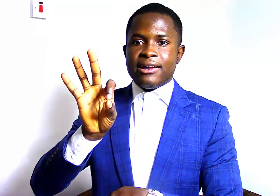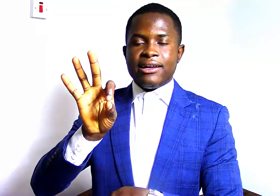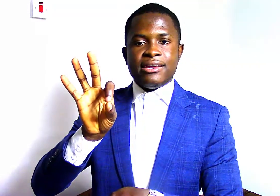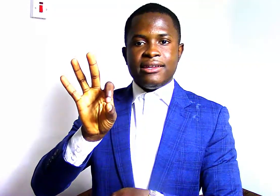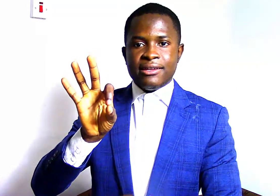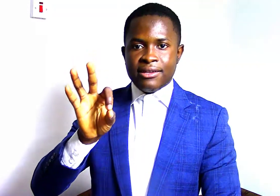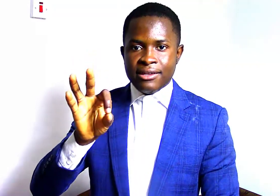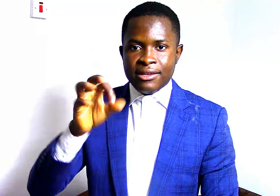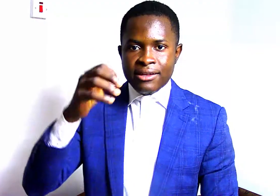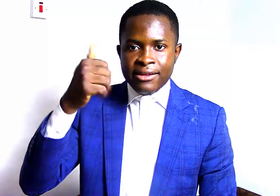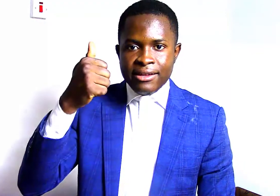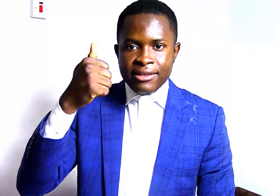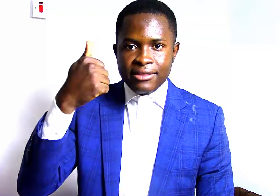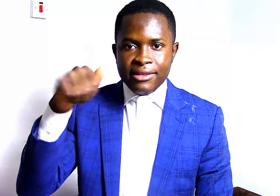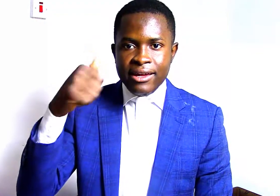9, 10,